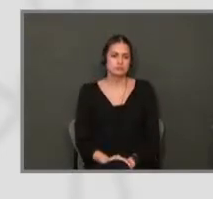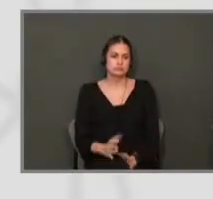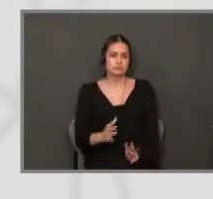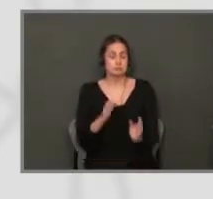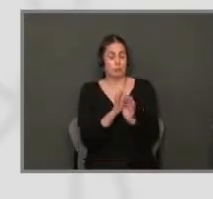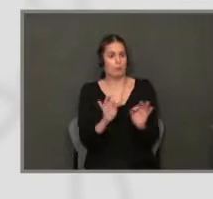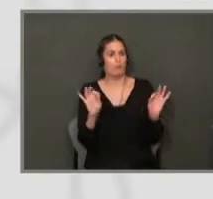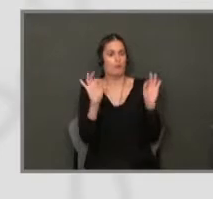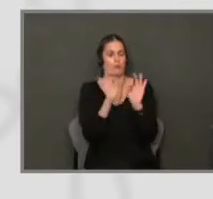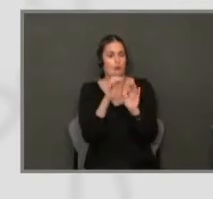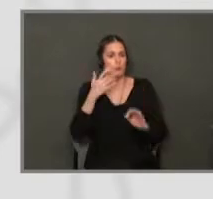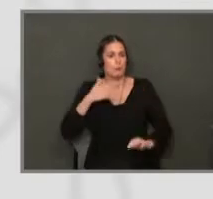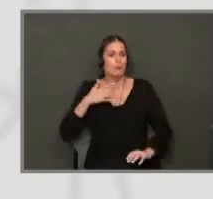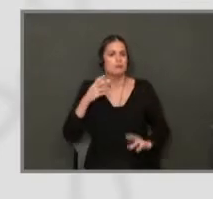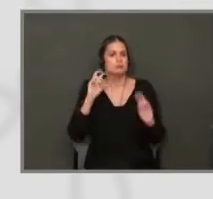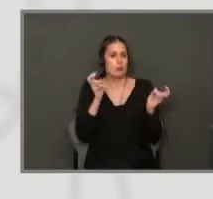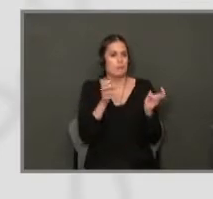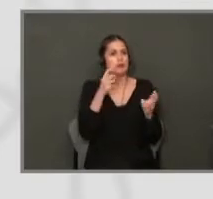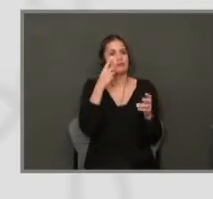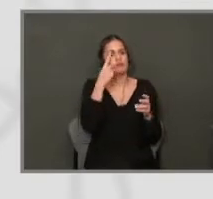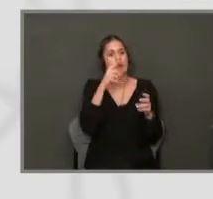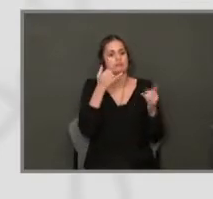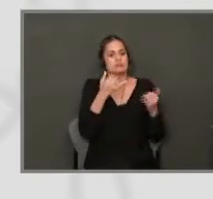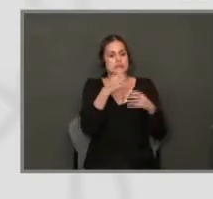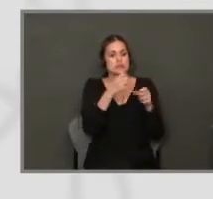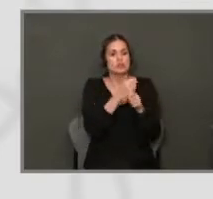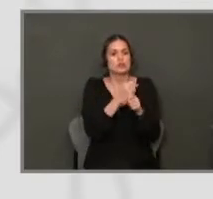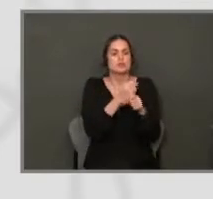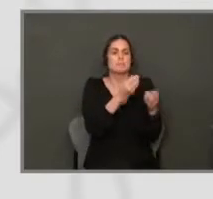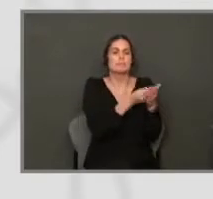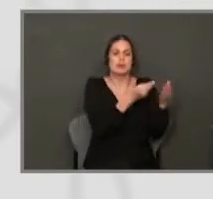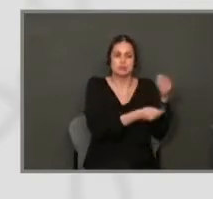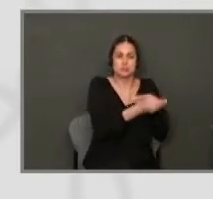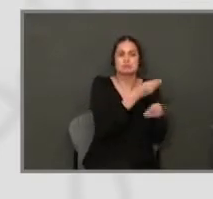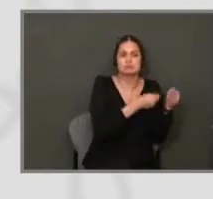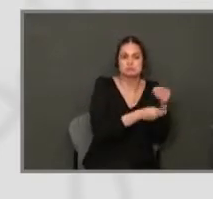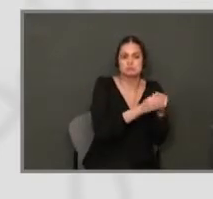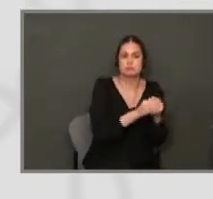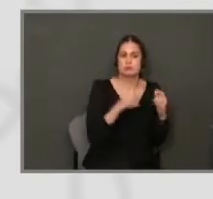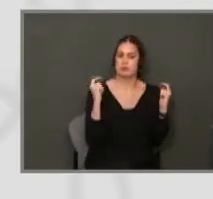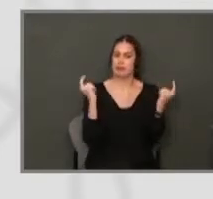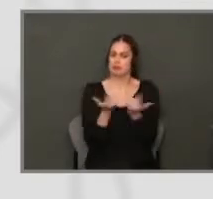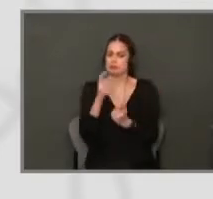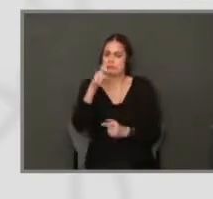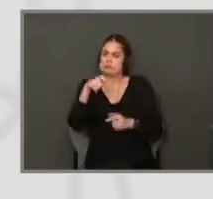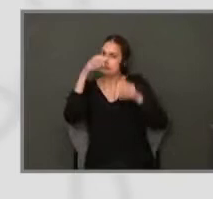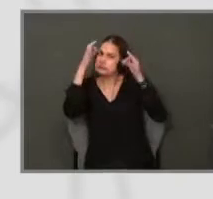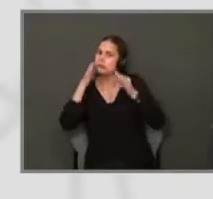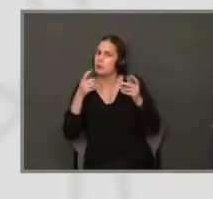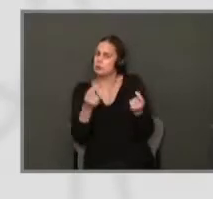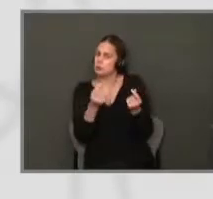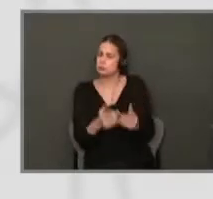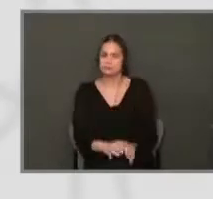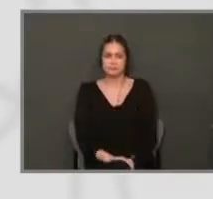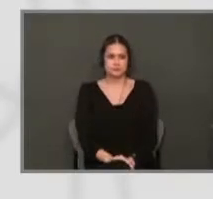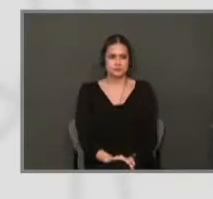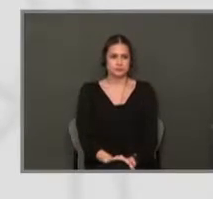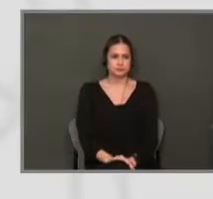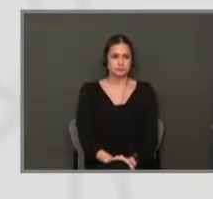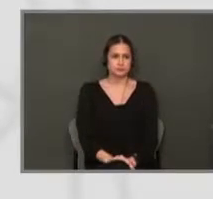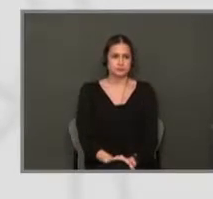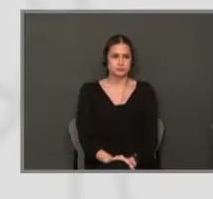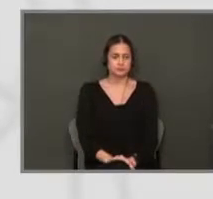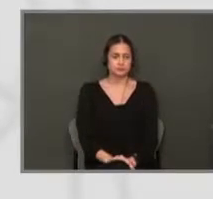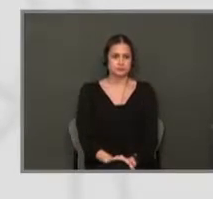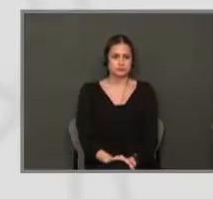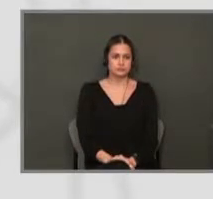item that is in our this year's fiscal year budget that the council will need to decide upon. Next slide.